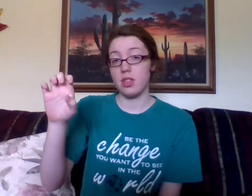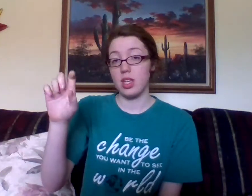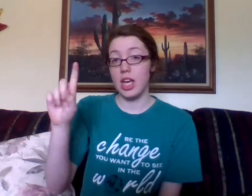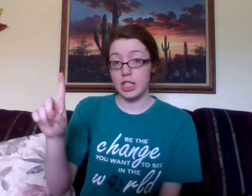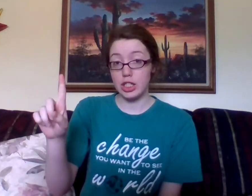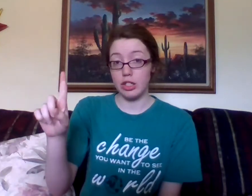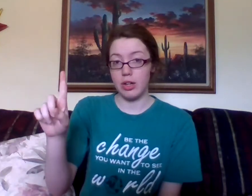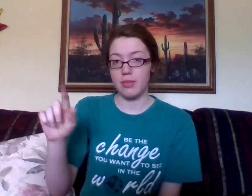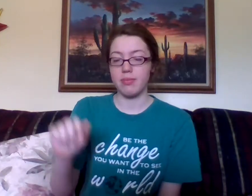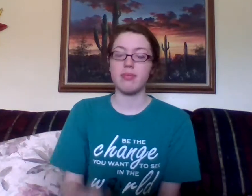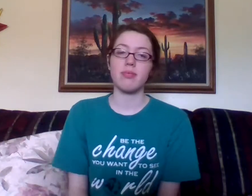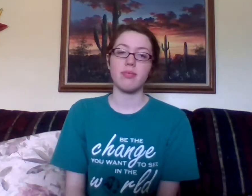Exclude.